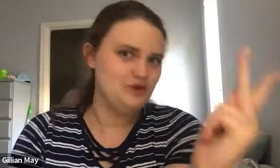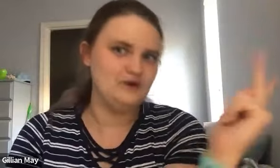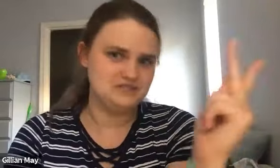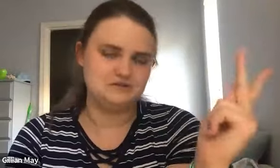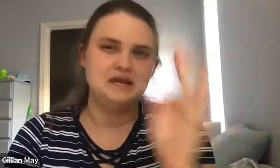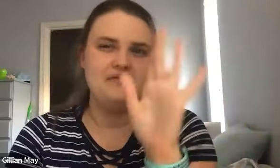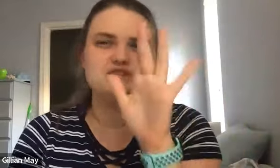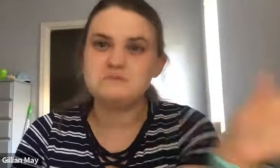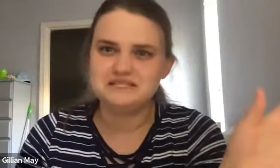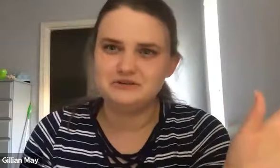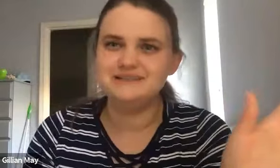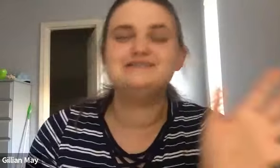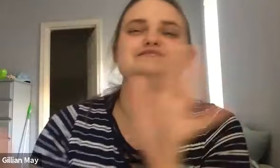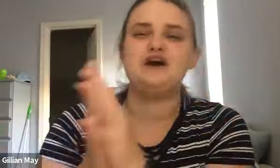y'all too. And that's with my students. So